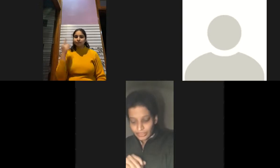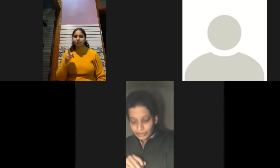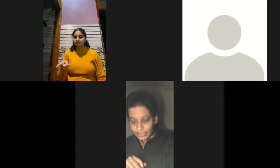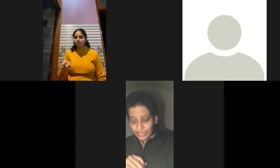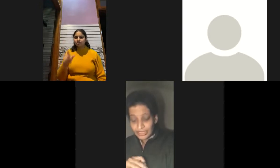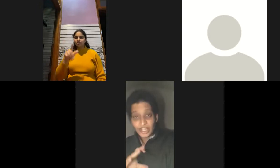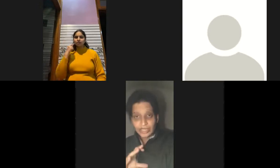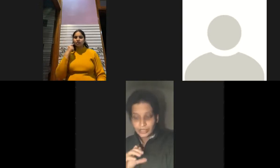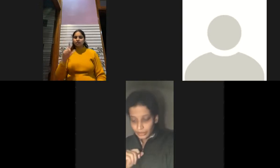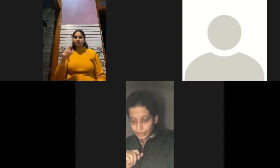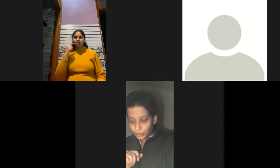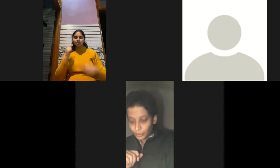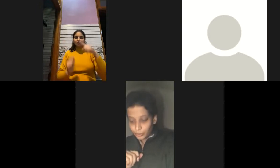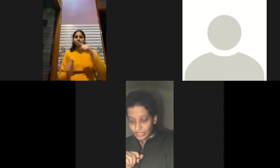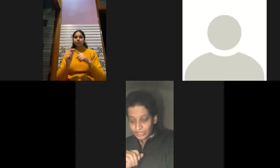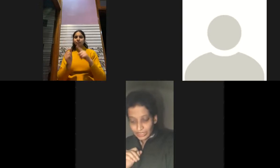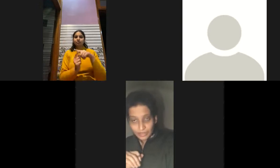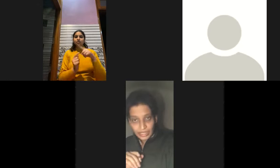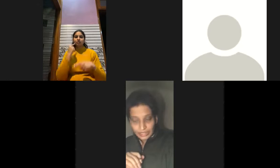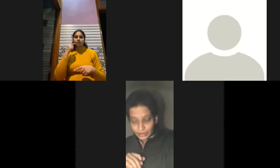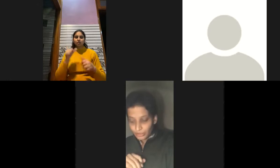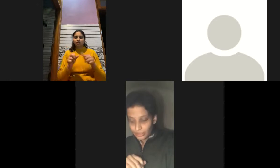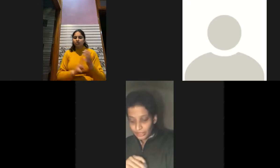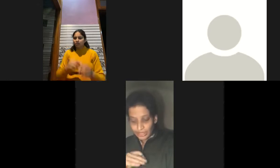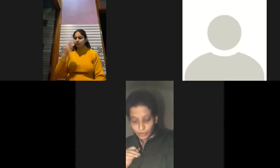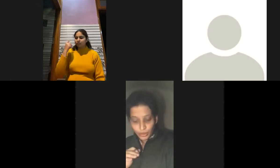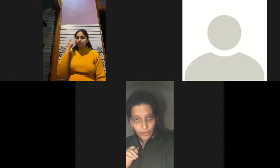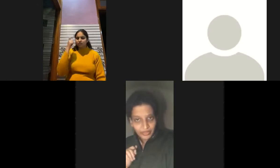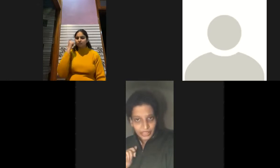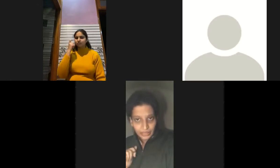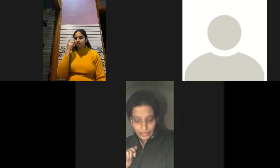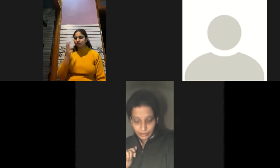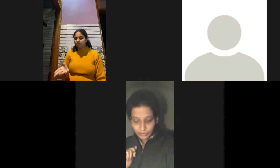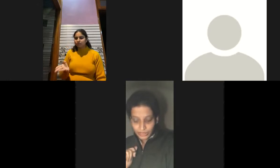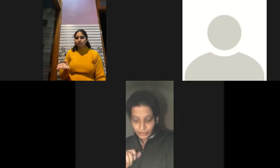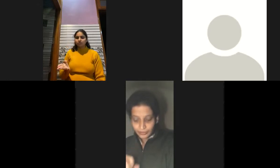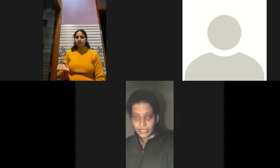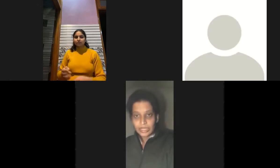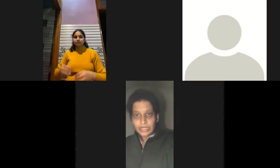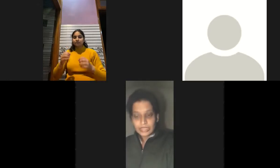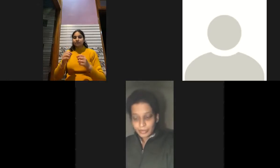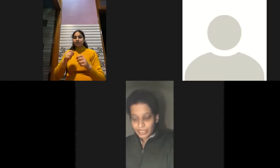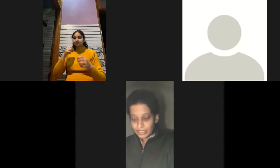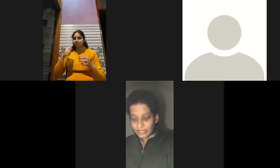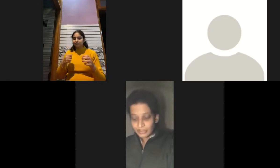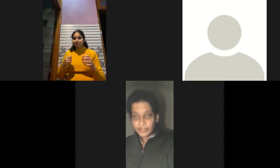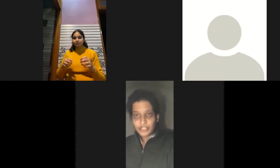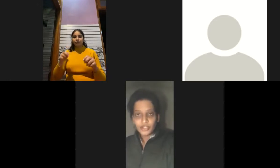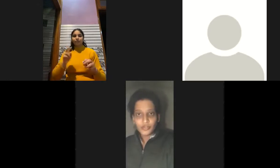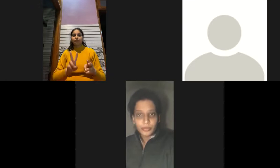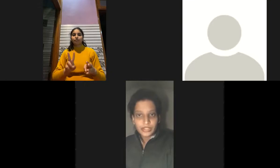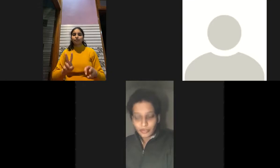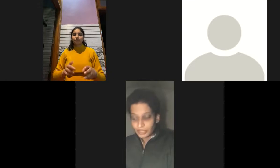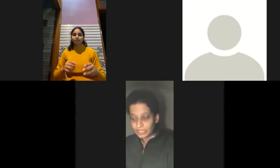think of Gulliver as a giant who could be tamed and used as a war weapon in the time of need. Separating the definition